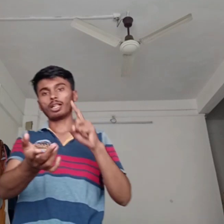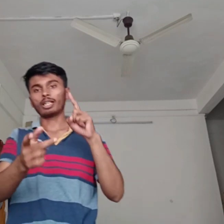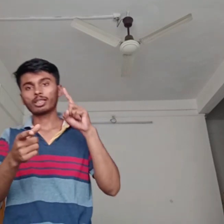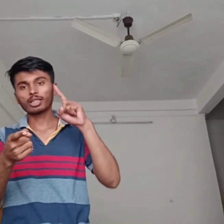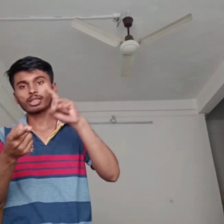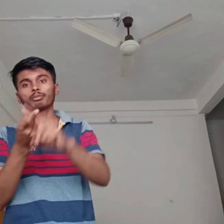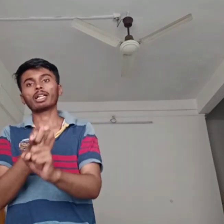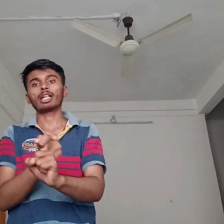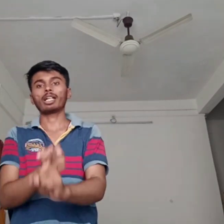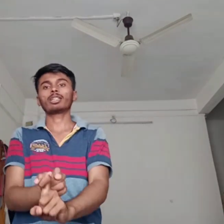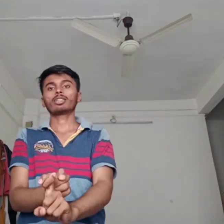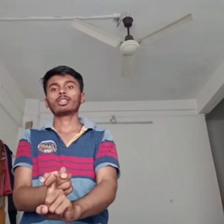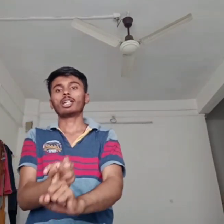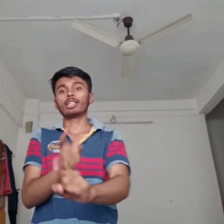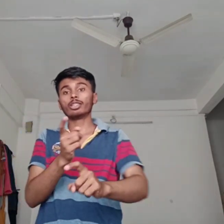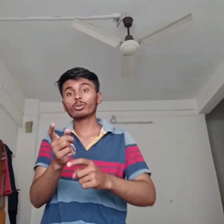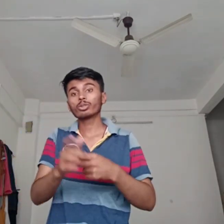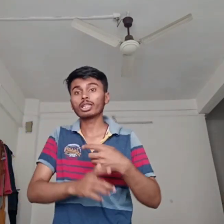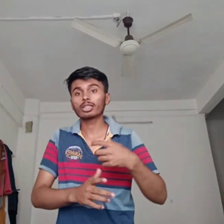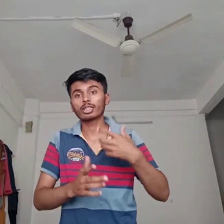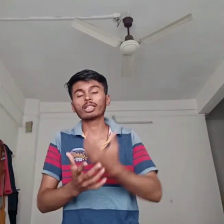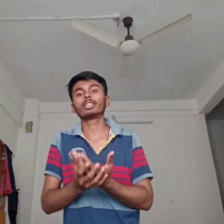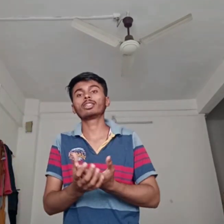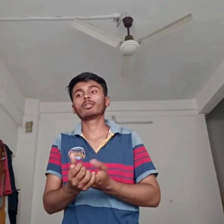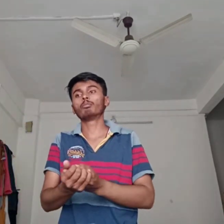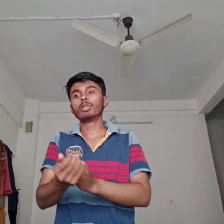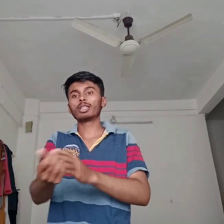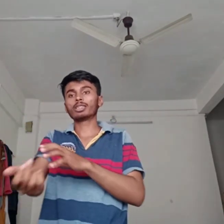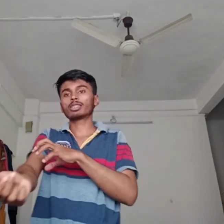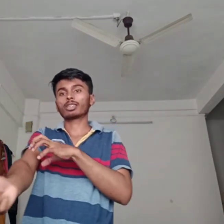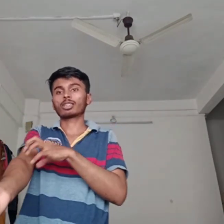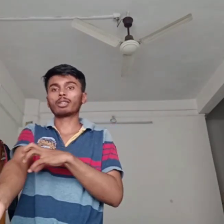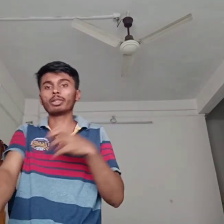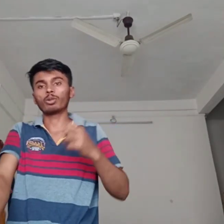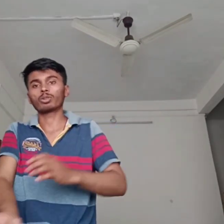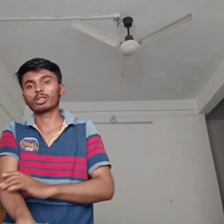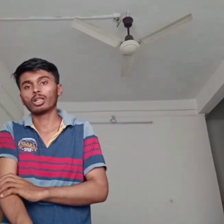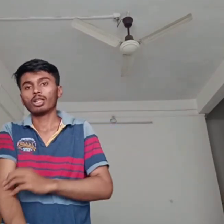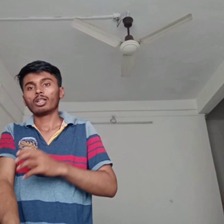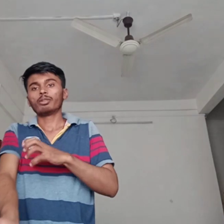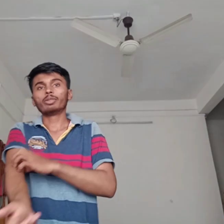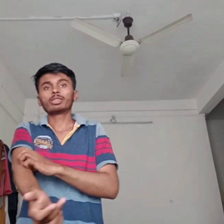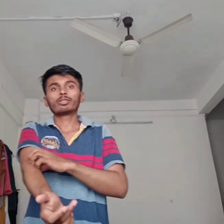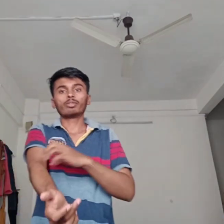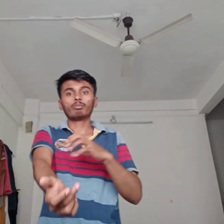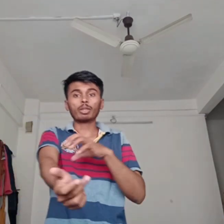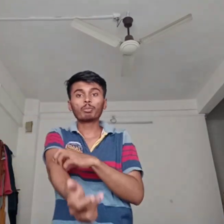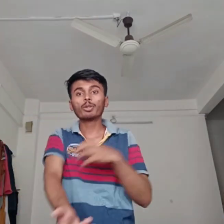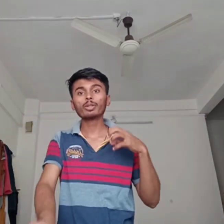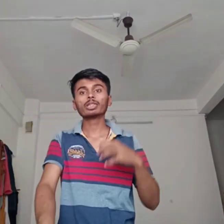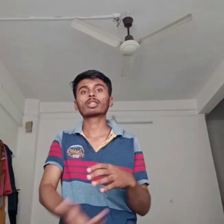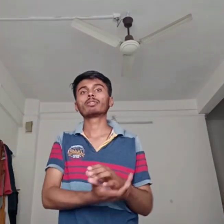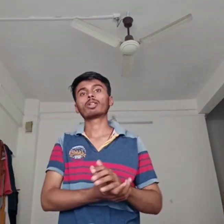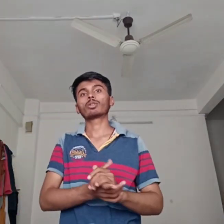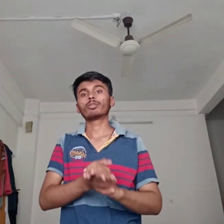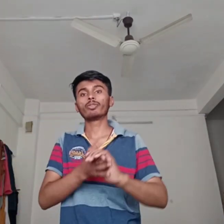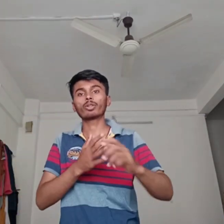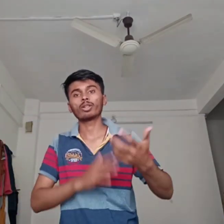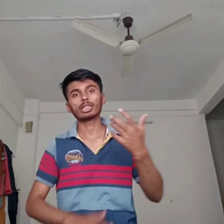I cut my hand, and due to that cutting, the blood is coming out. Means the fluid is coming out, and we call it as a